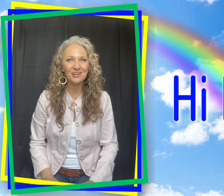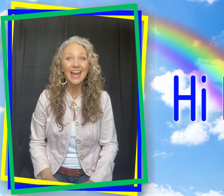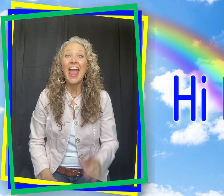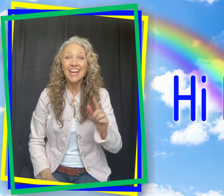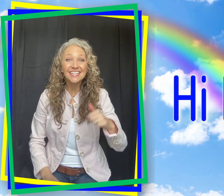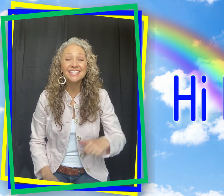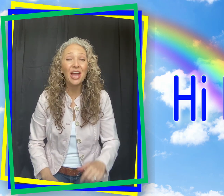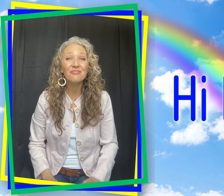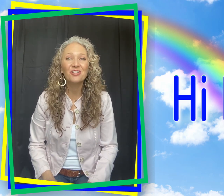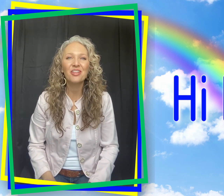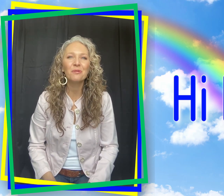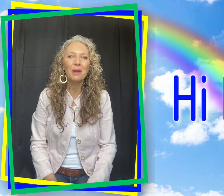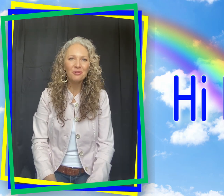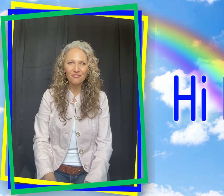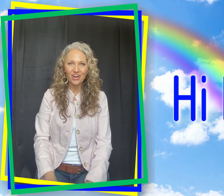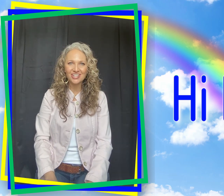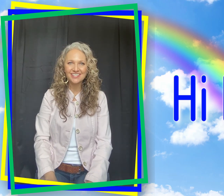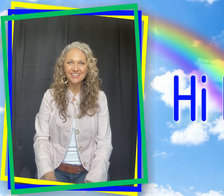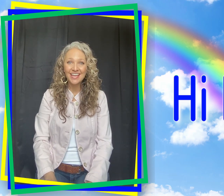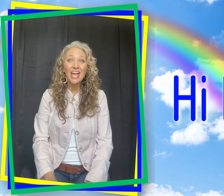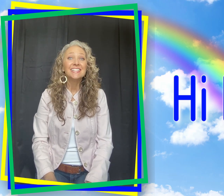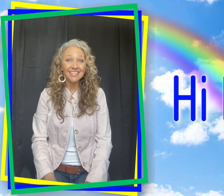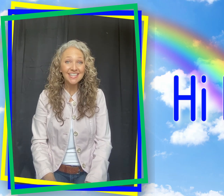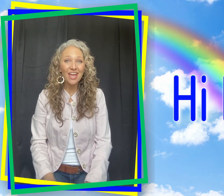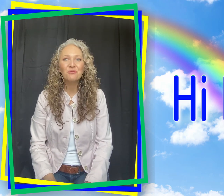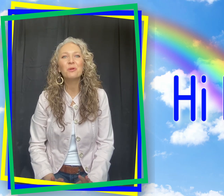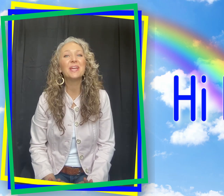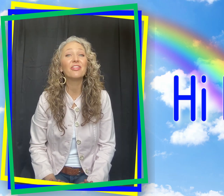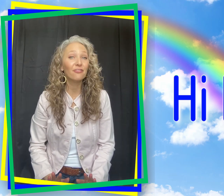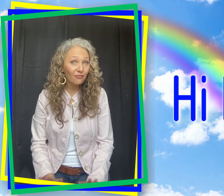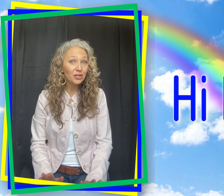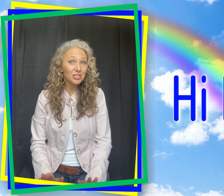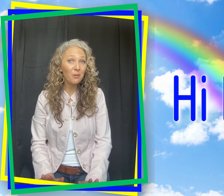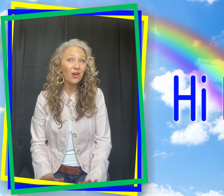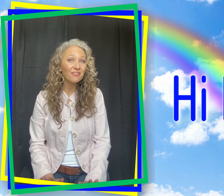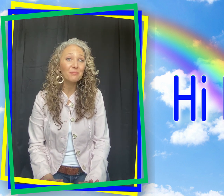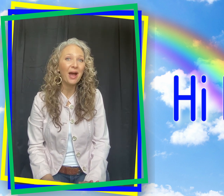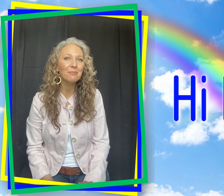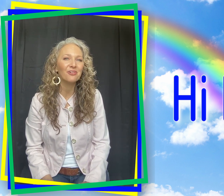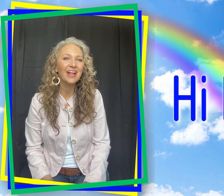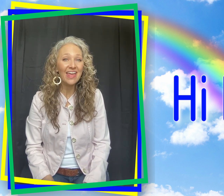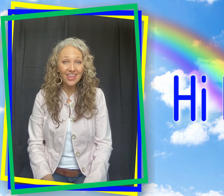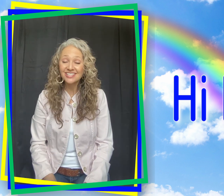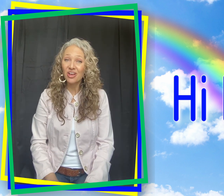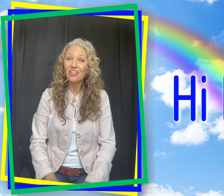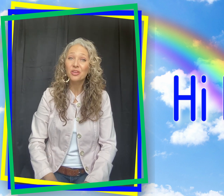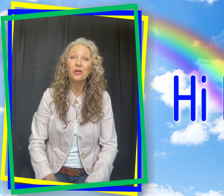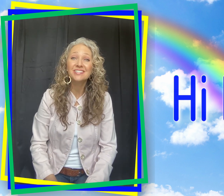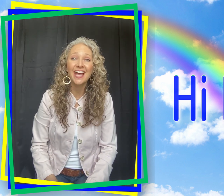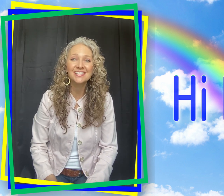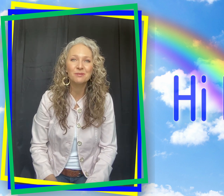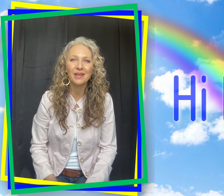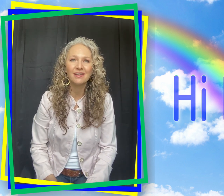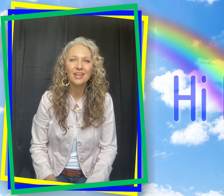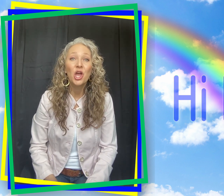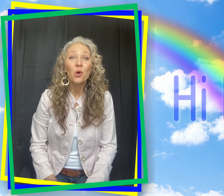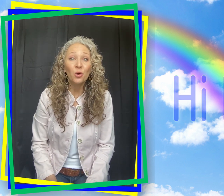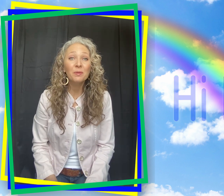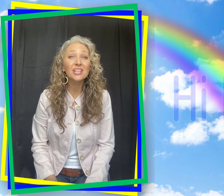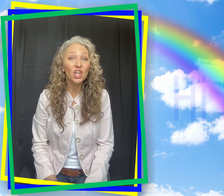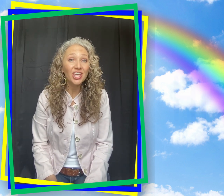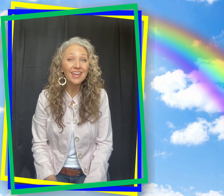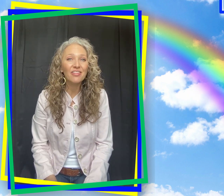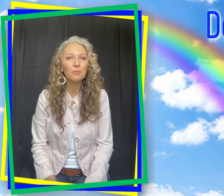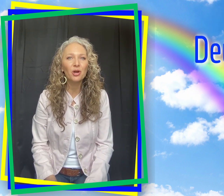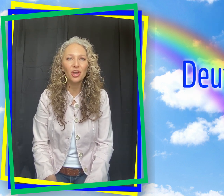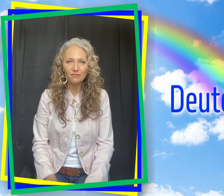Miss Amber, and it's time for another memory verse. Today, we'll be in the first part of the Bible, and that's called the Old Testament. We'll